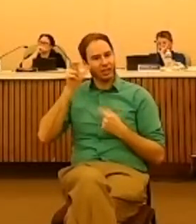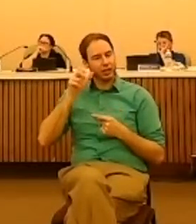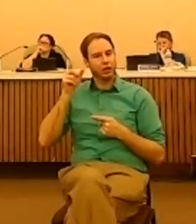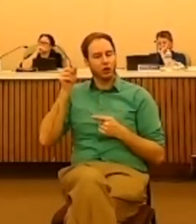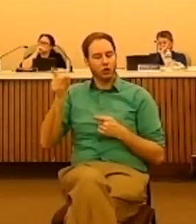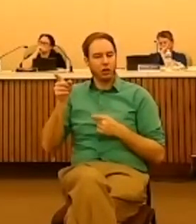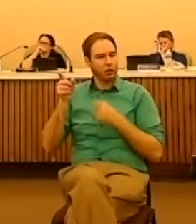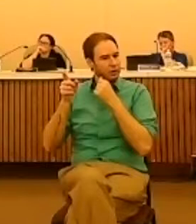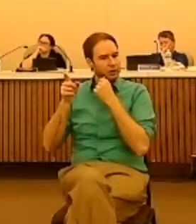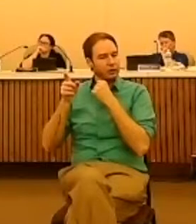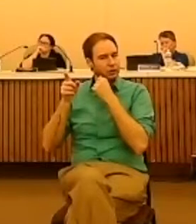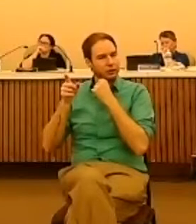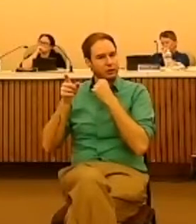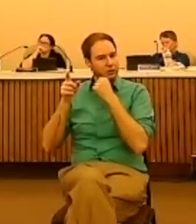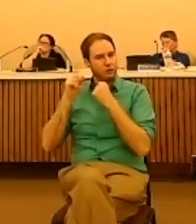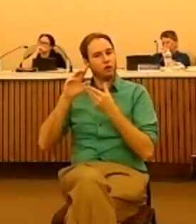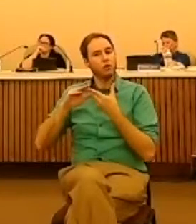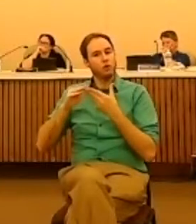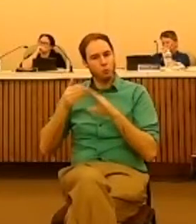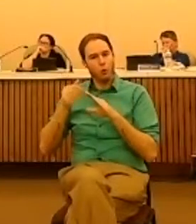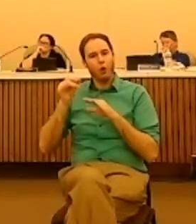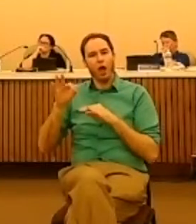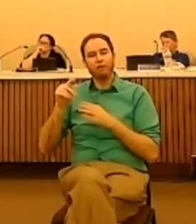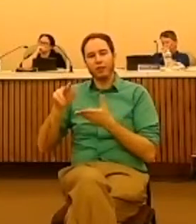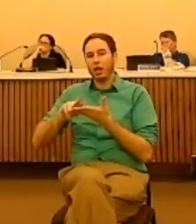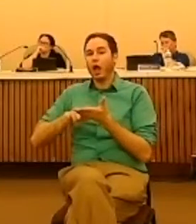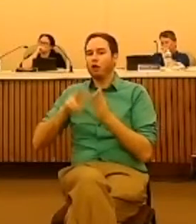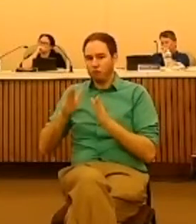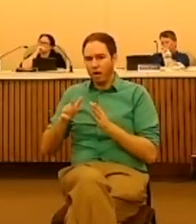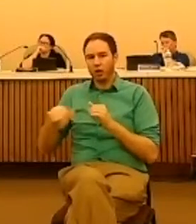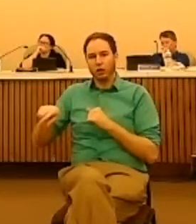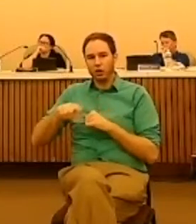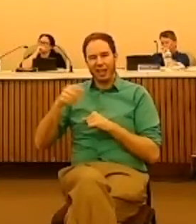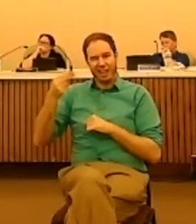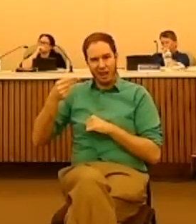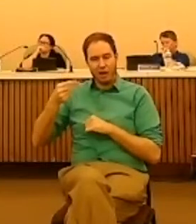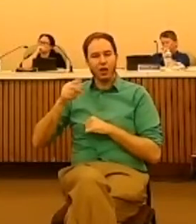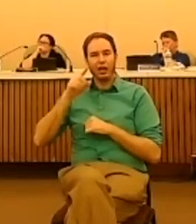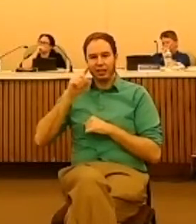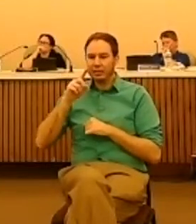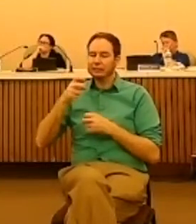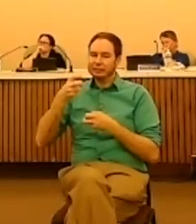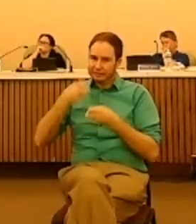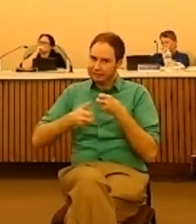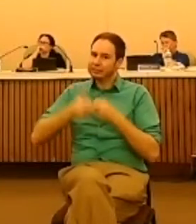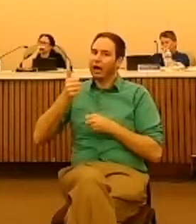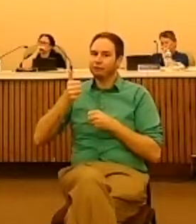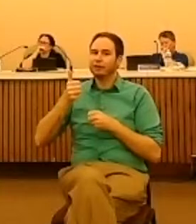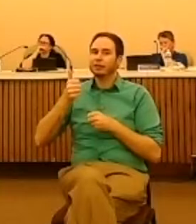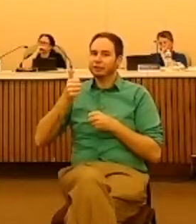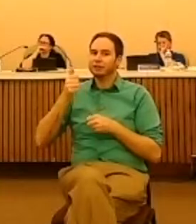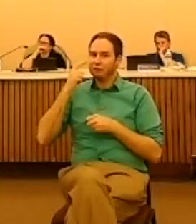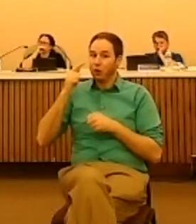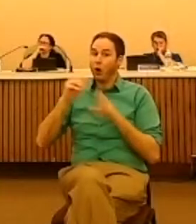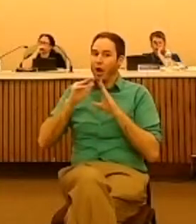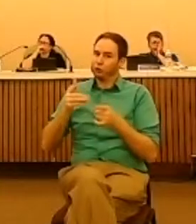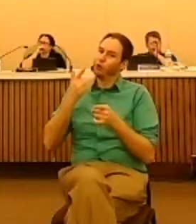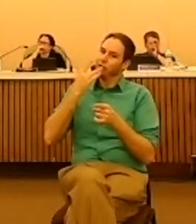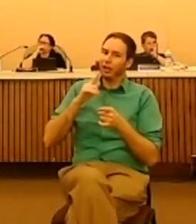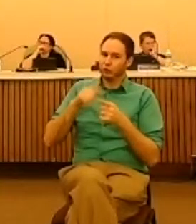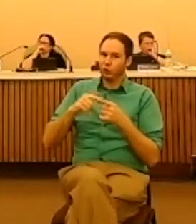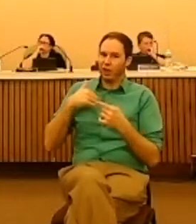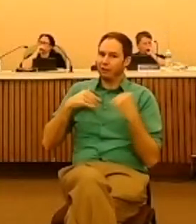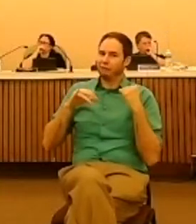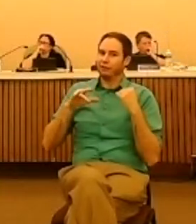the communities of the contractors that Henrietta is the toughest on this. So you're actually lucky to have